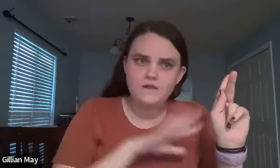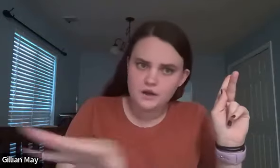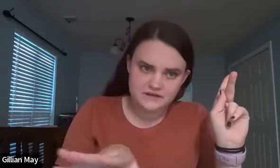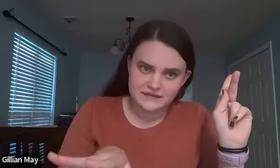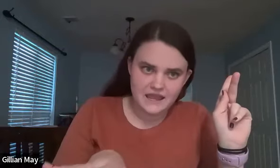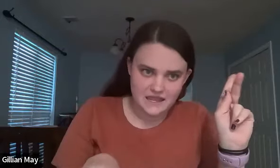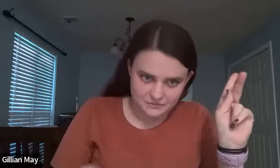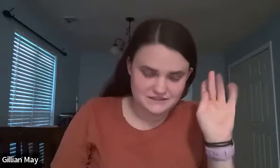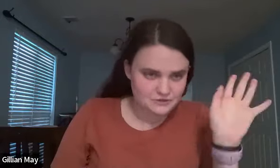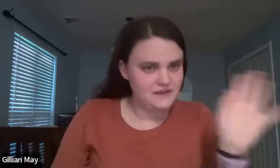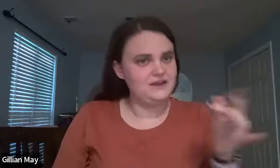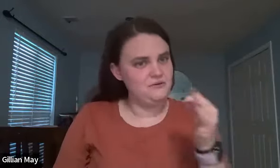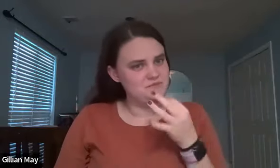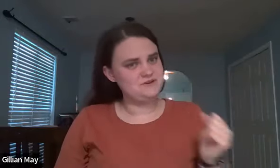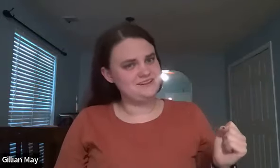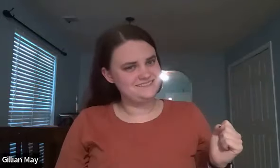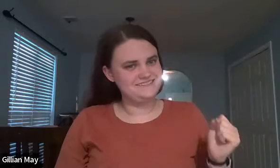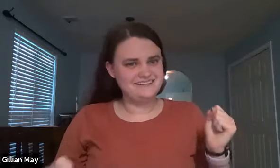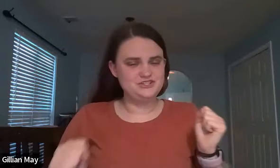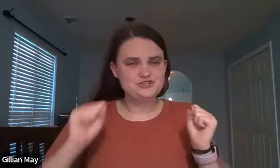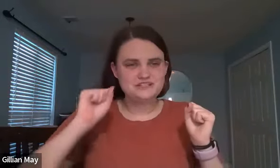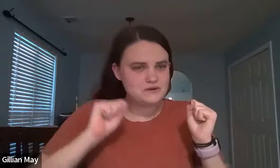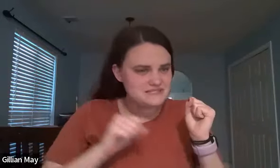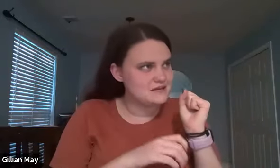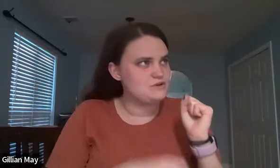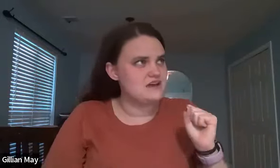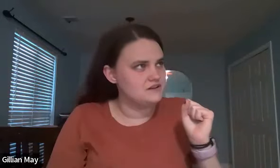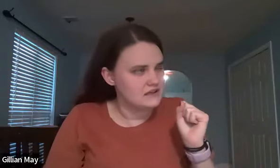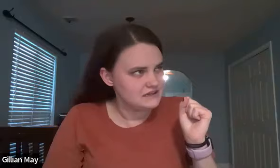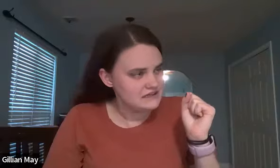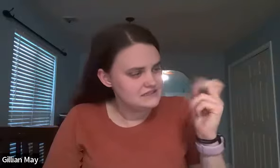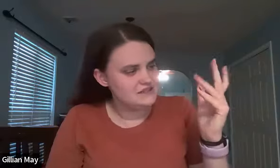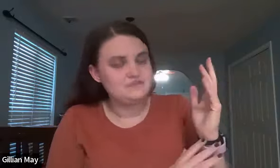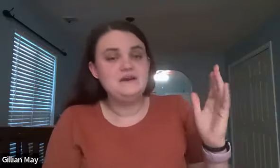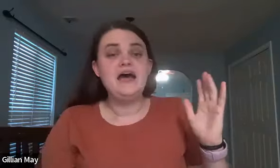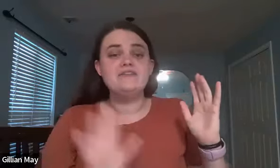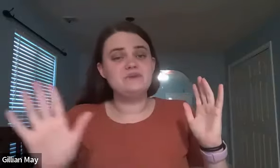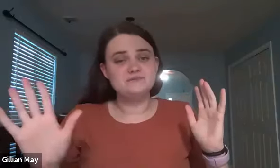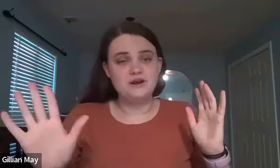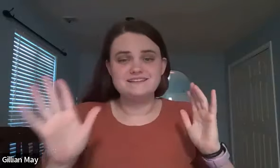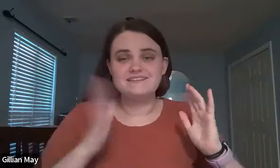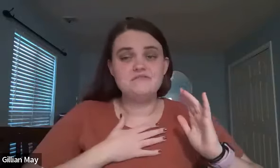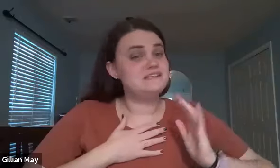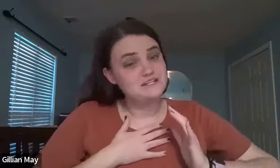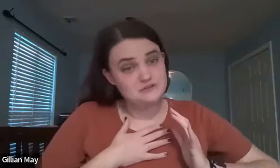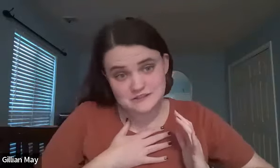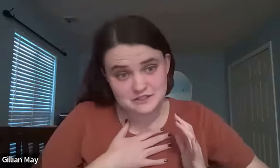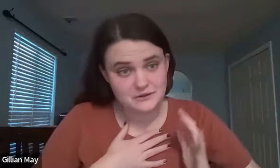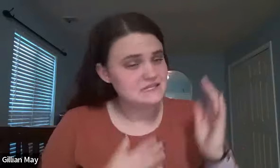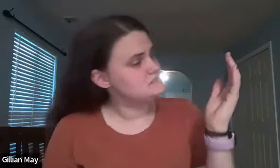of y'all were getting K. And I was a little like, oh, I'm impressed. Because usually it's always like someone's having to like, and the best part is I love, because I do this too, is I'll